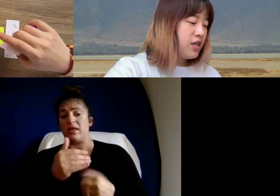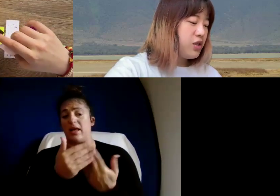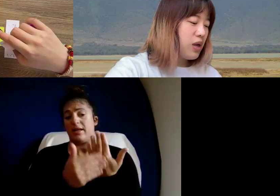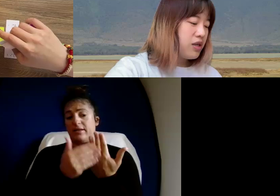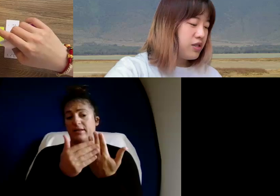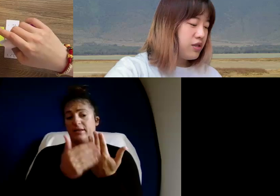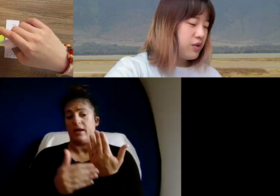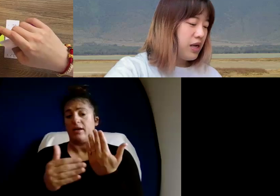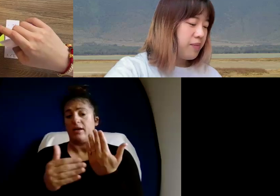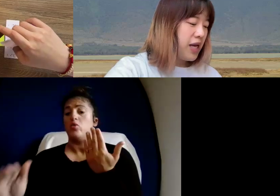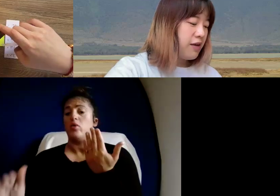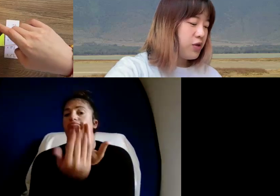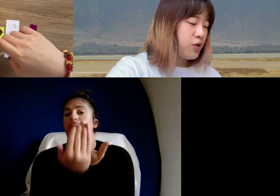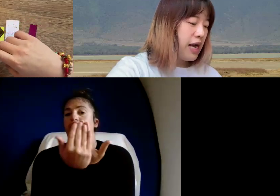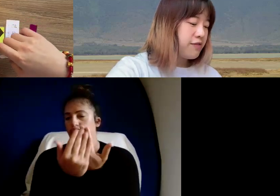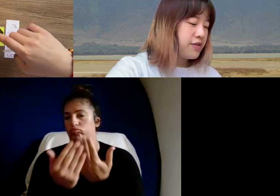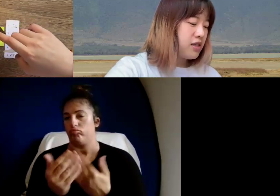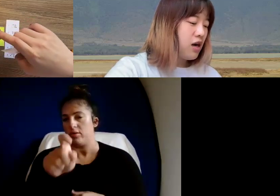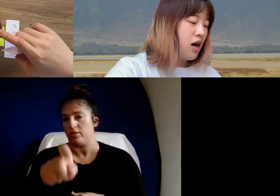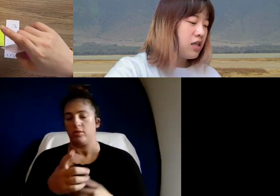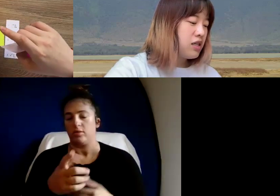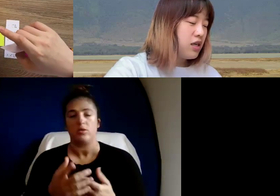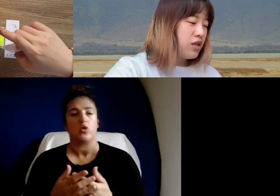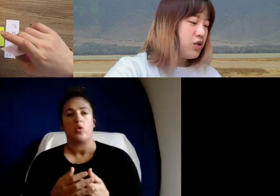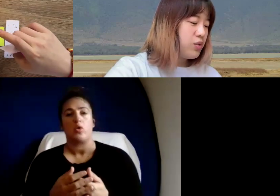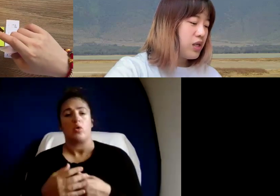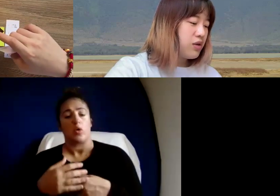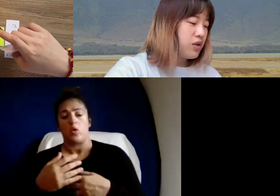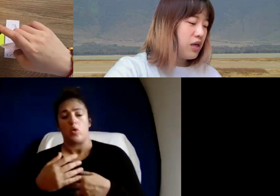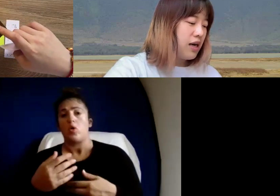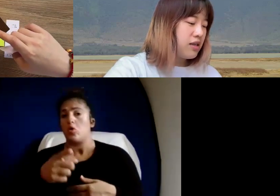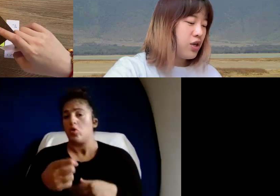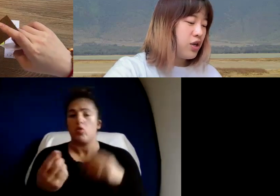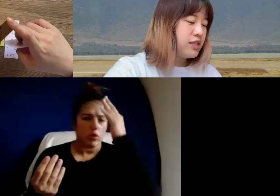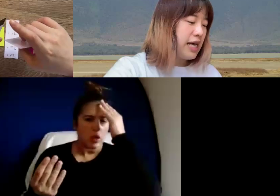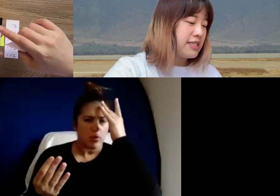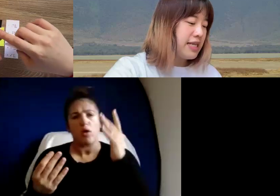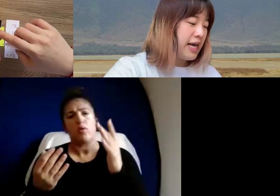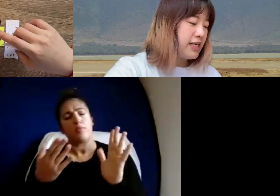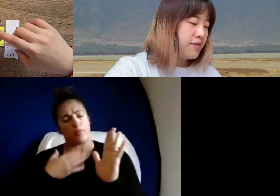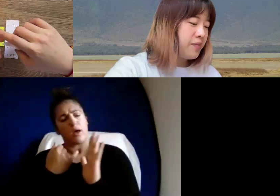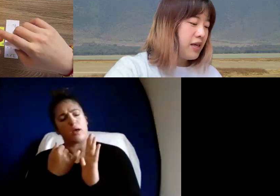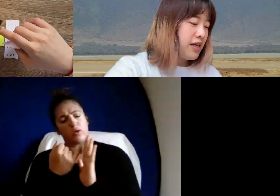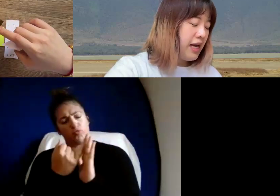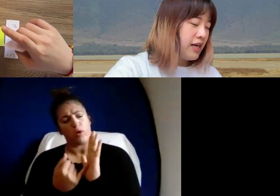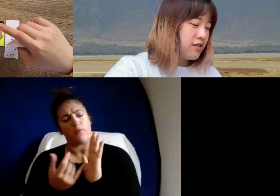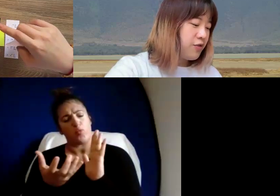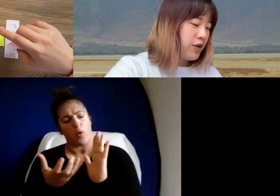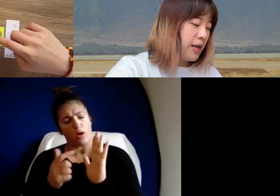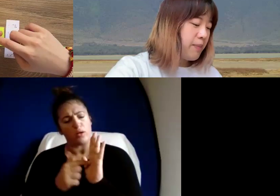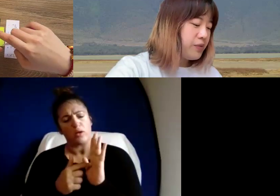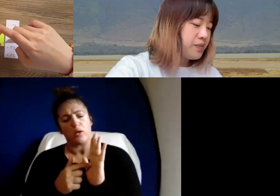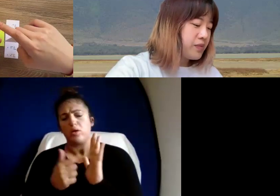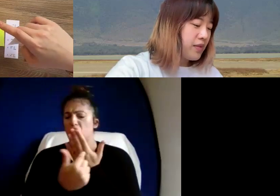side you want to have your craft on, you will turn that side. And